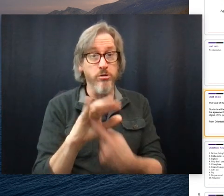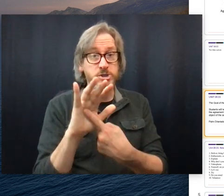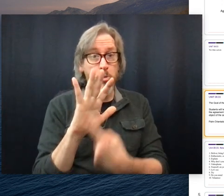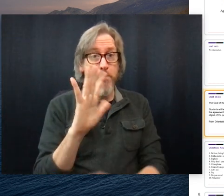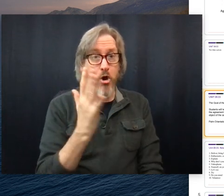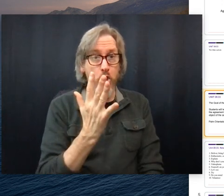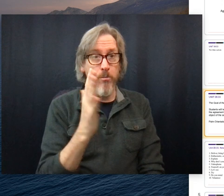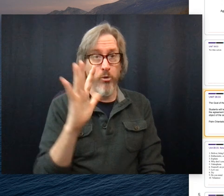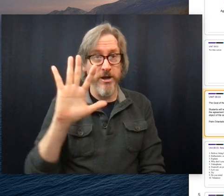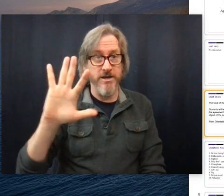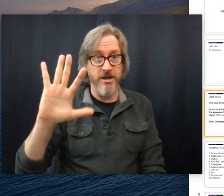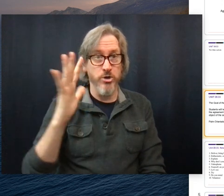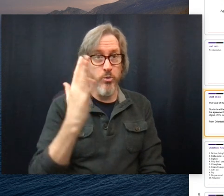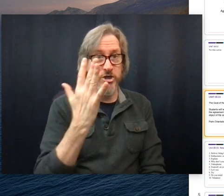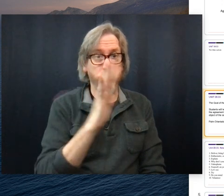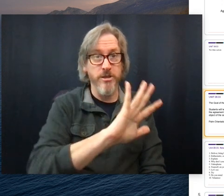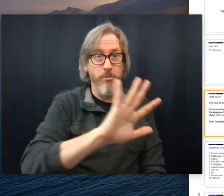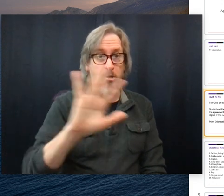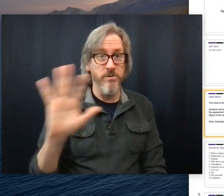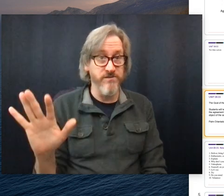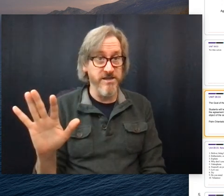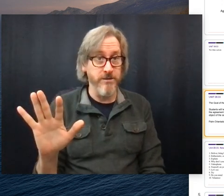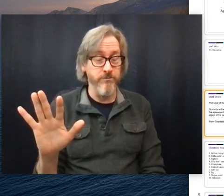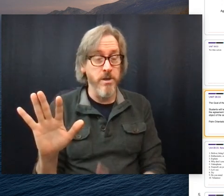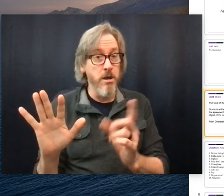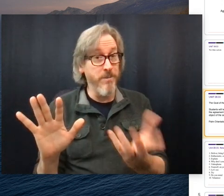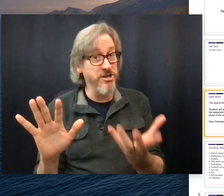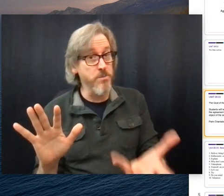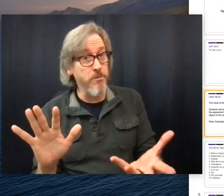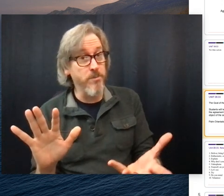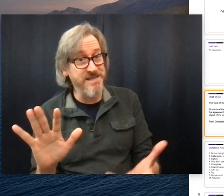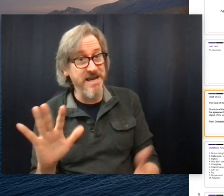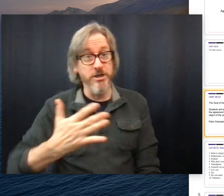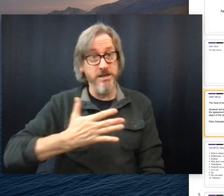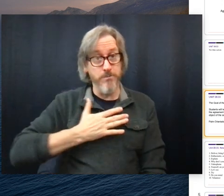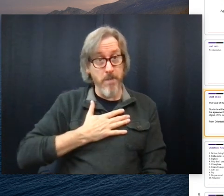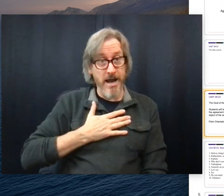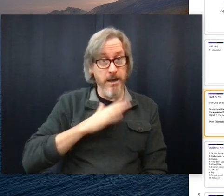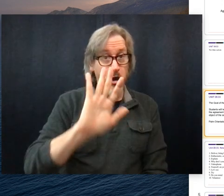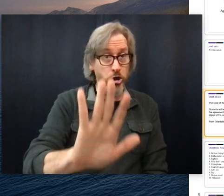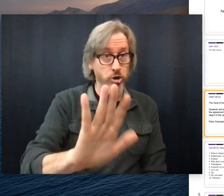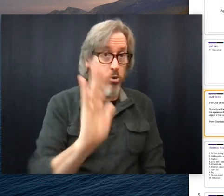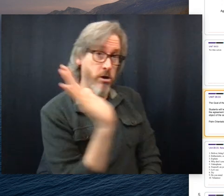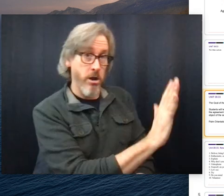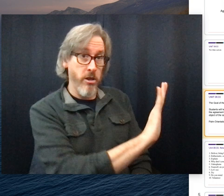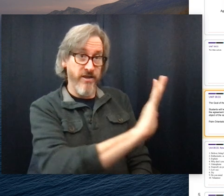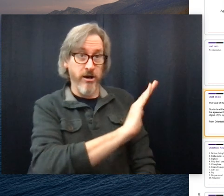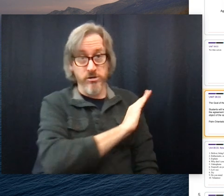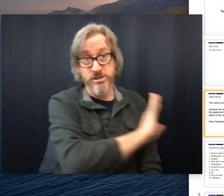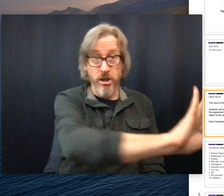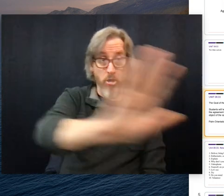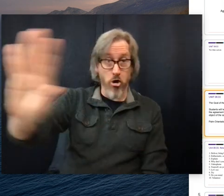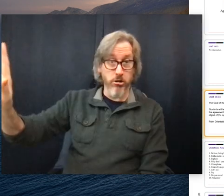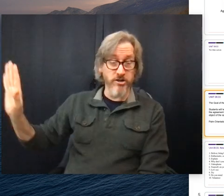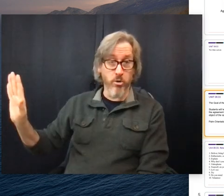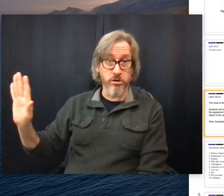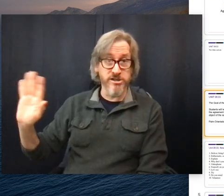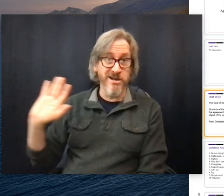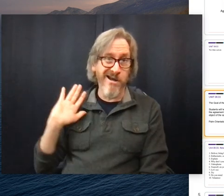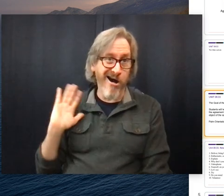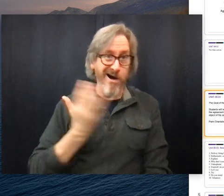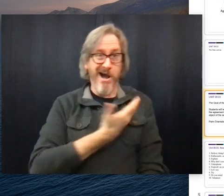and also palm orientation, which way the palm is facing. Because remember, possession is my, your, theirs, all